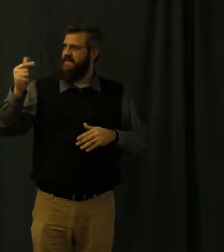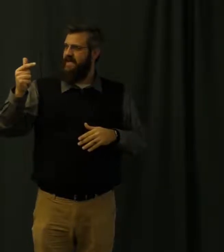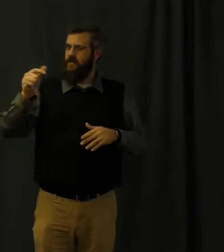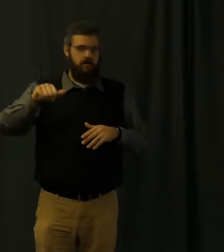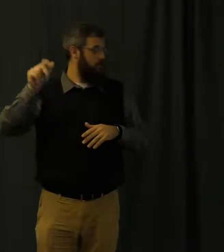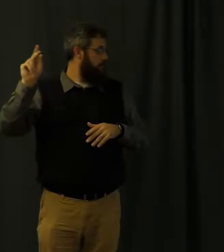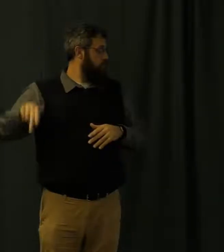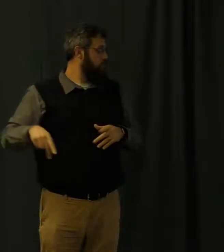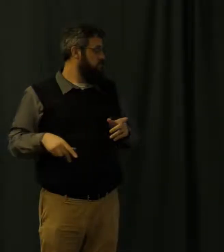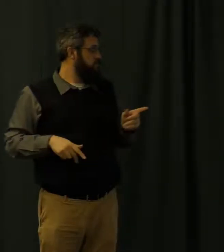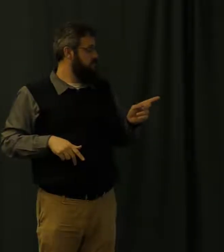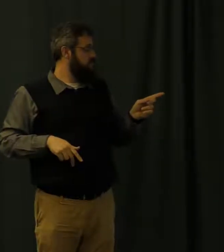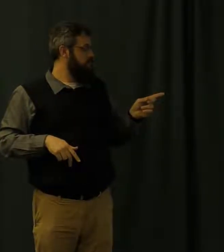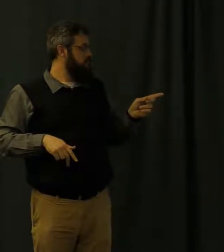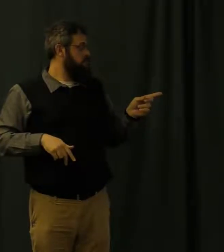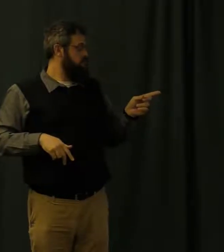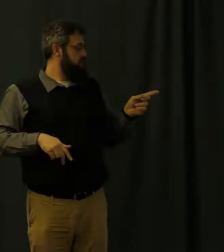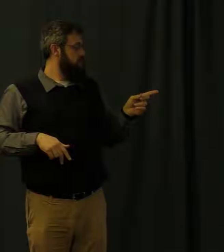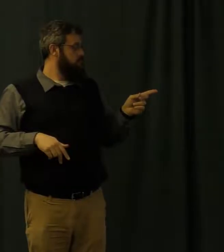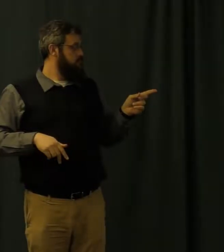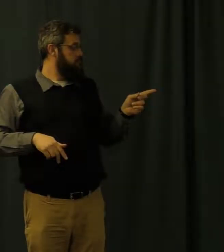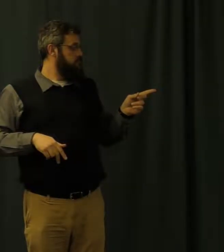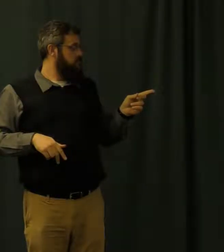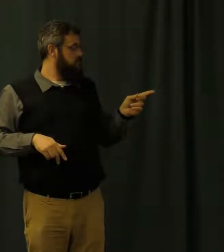this person who